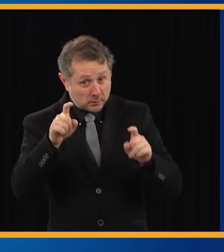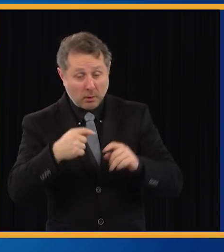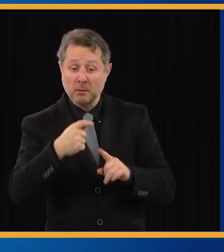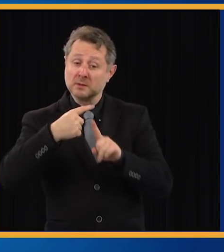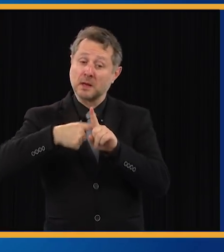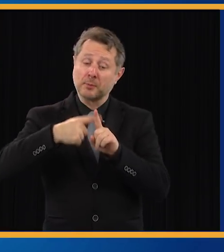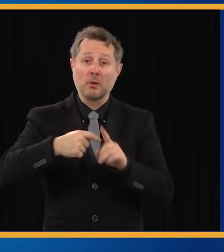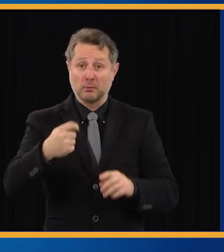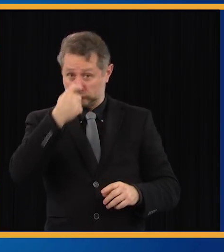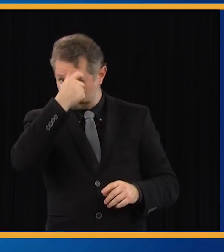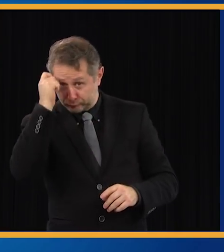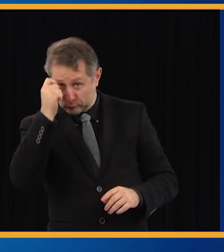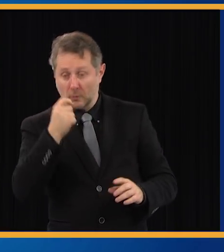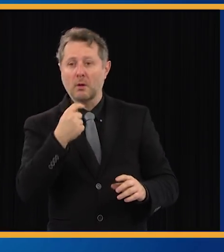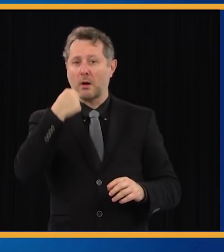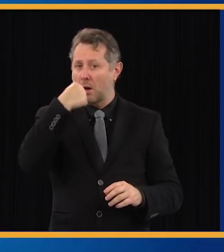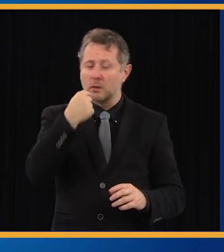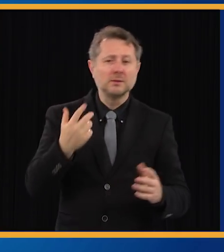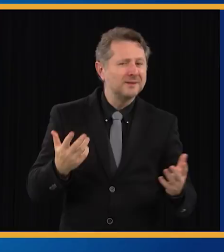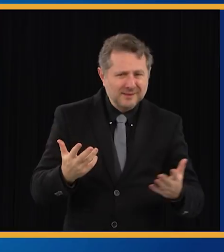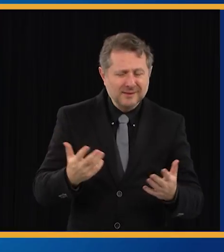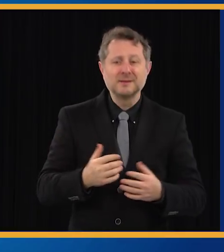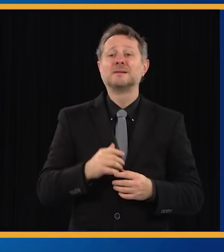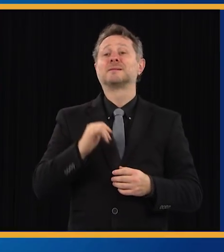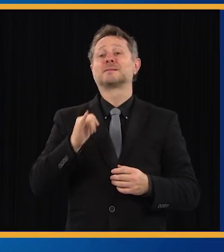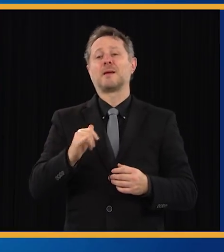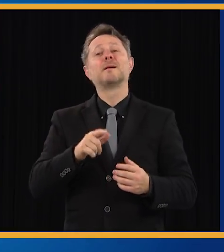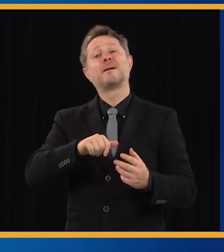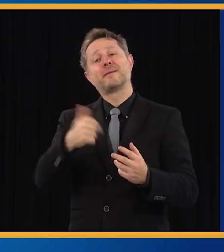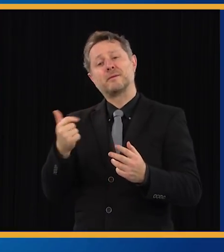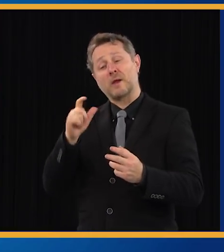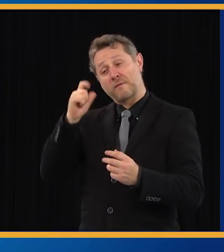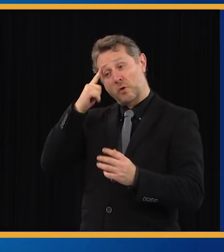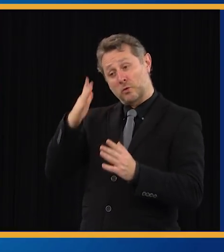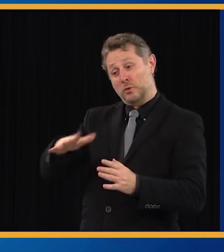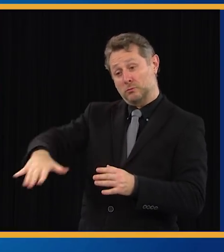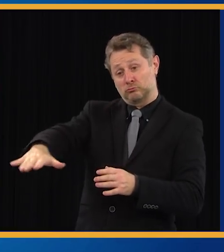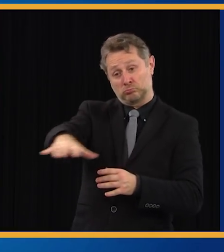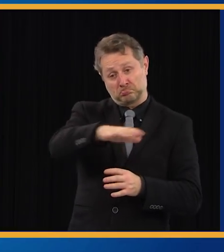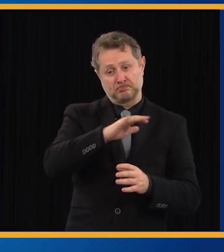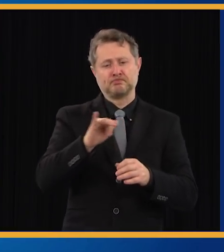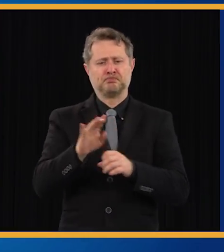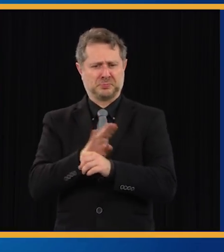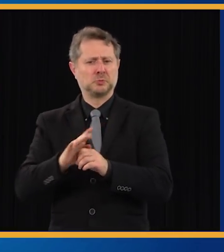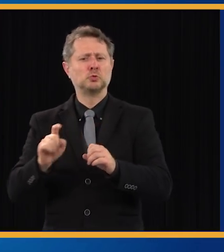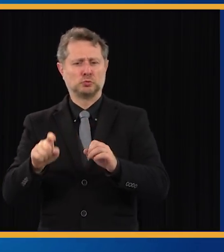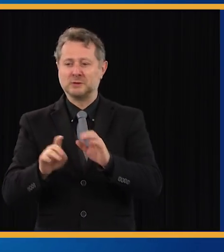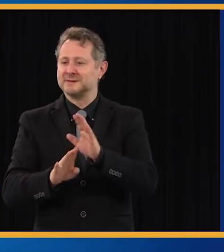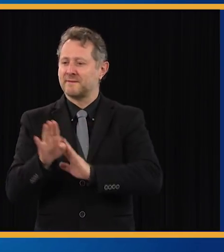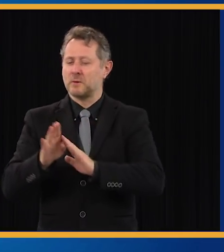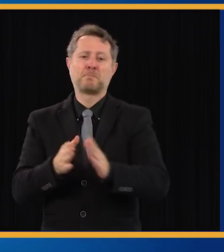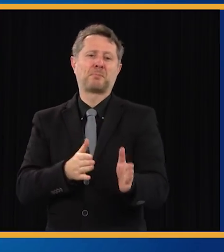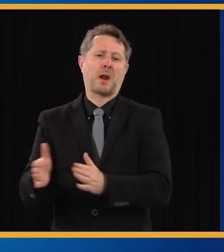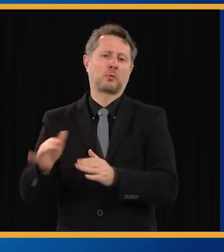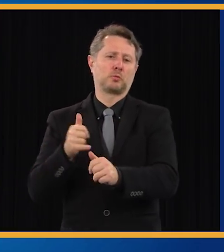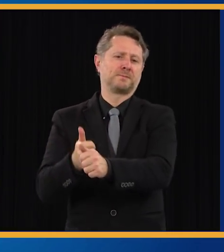that's for government, but it's also a question for government, for business. Healthcare